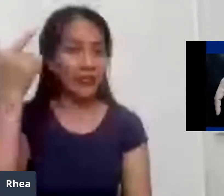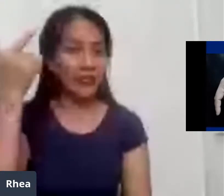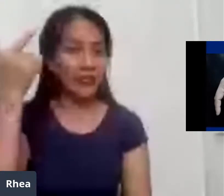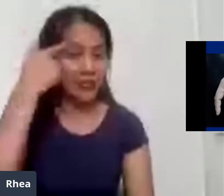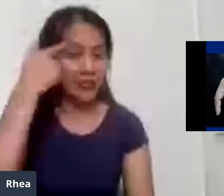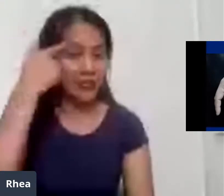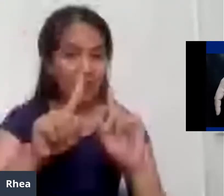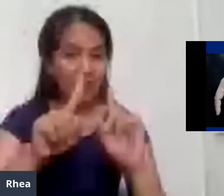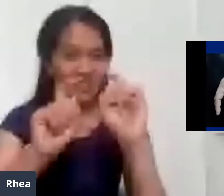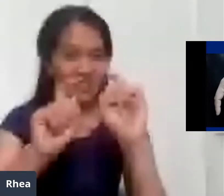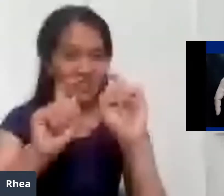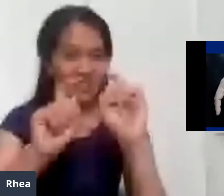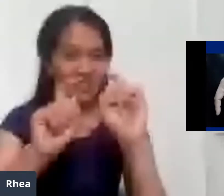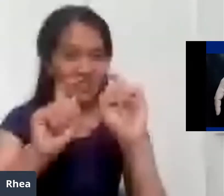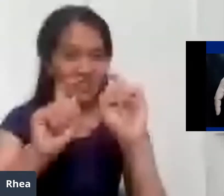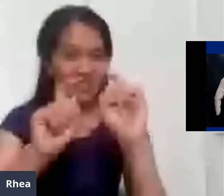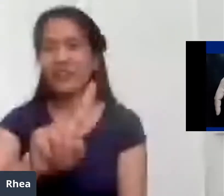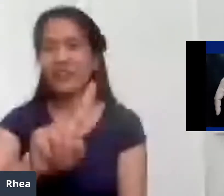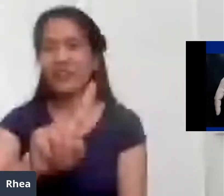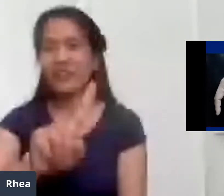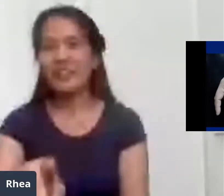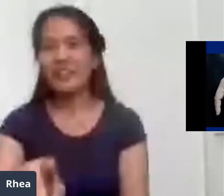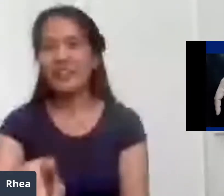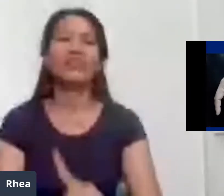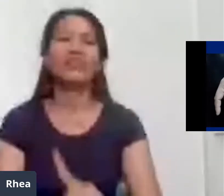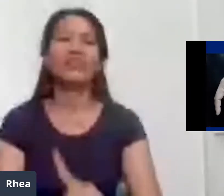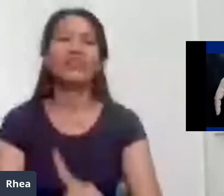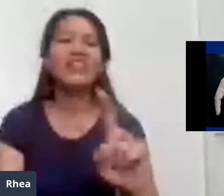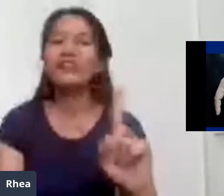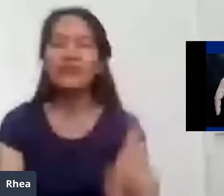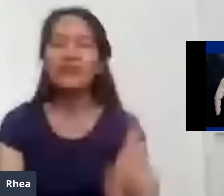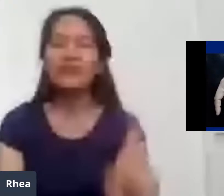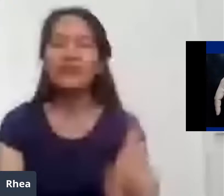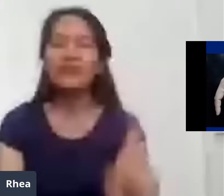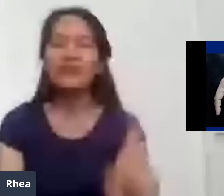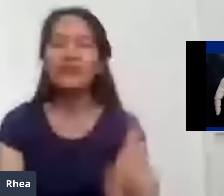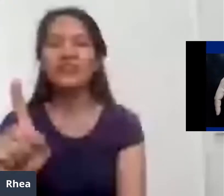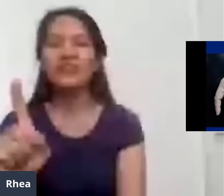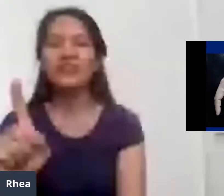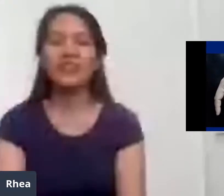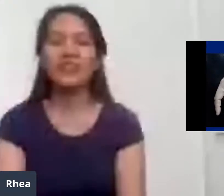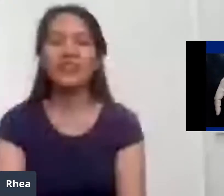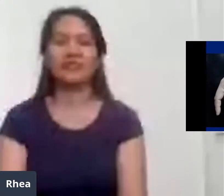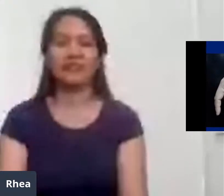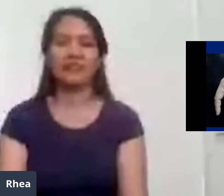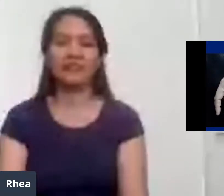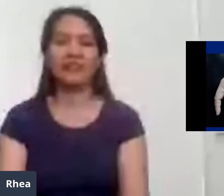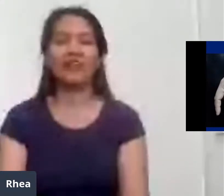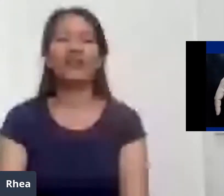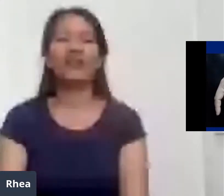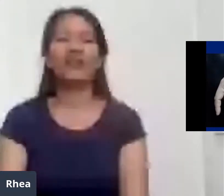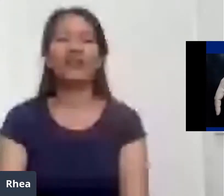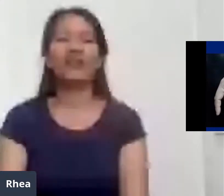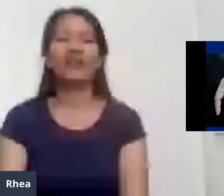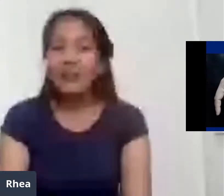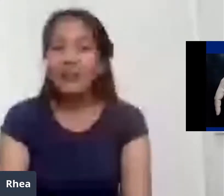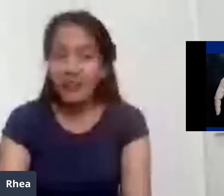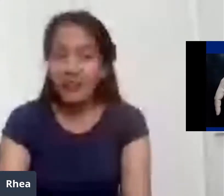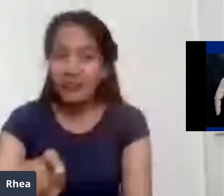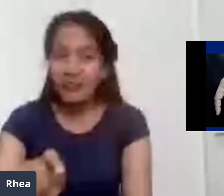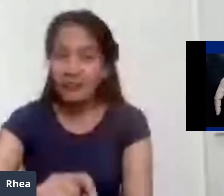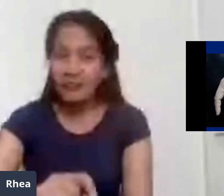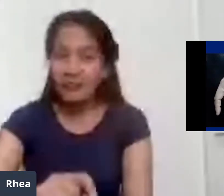Or the other person would ask, always ask our government. They are questioning, question, question, question, question,